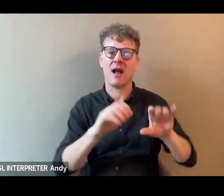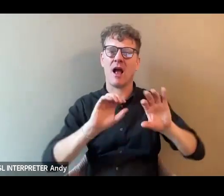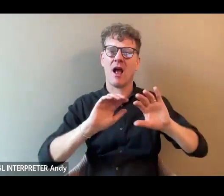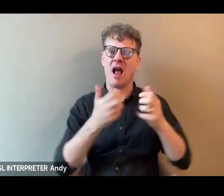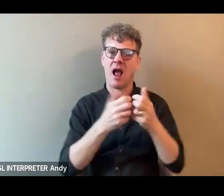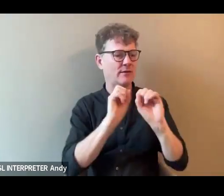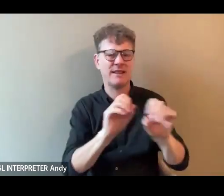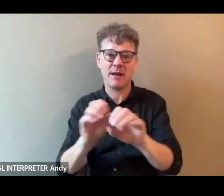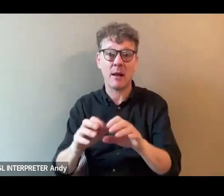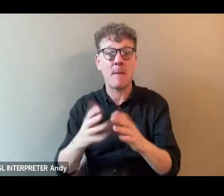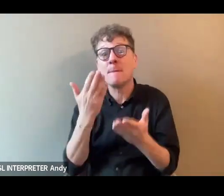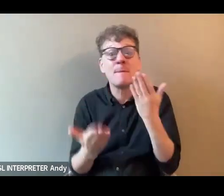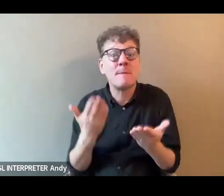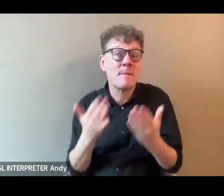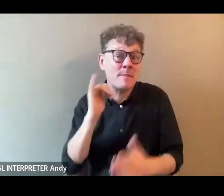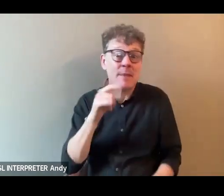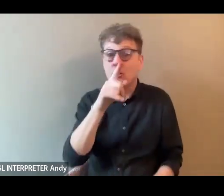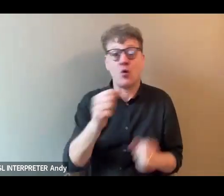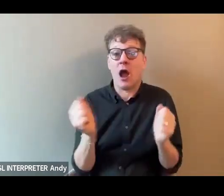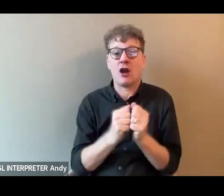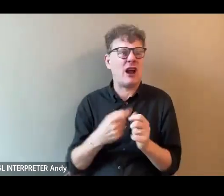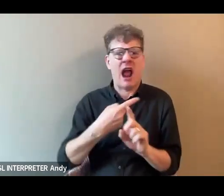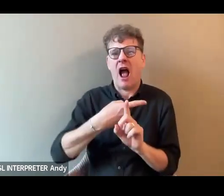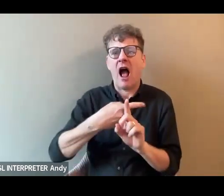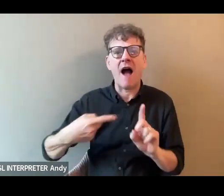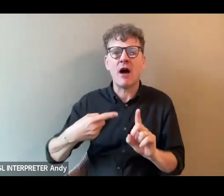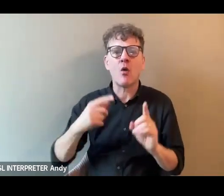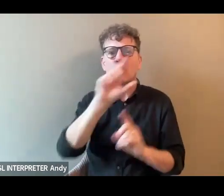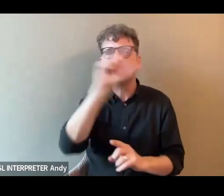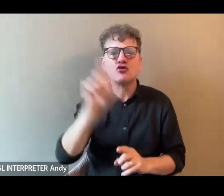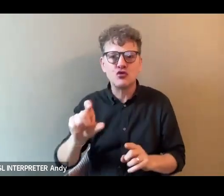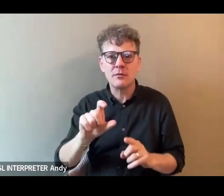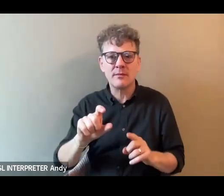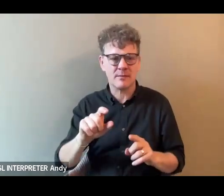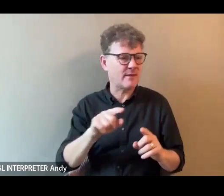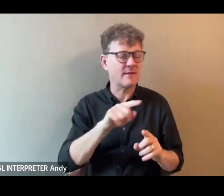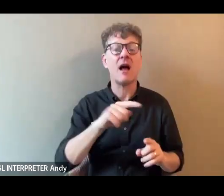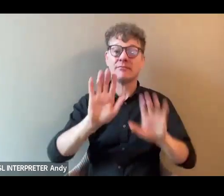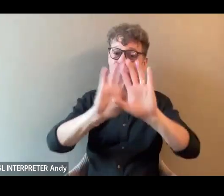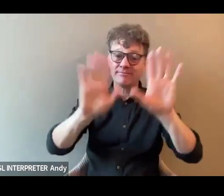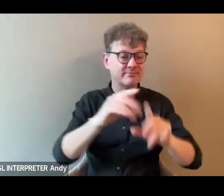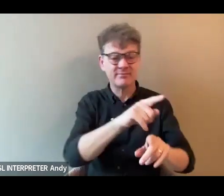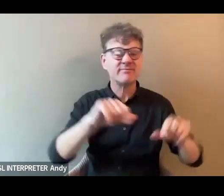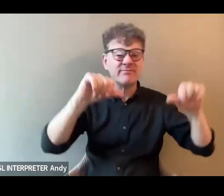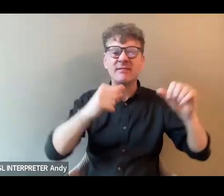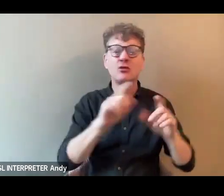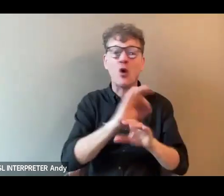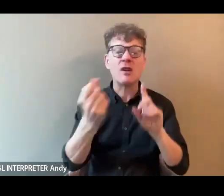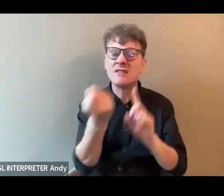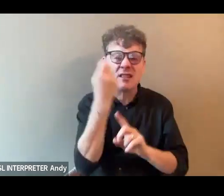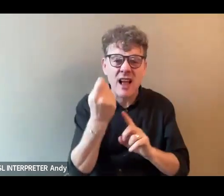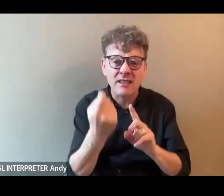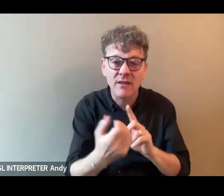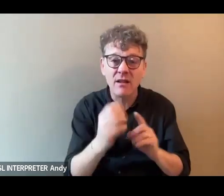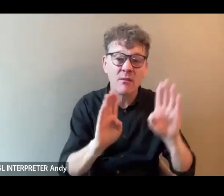be that you agree to run a half-hour Zoom session in which you say, I was one of the reviewers, and here are the 2 or 3 things that seem to mark